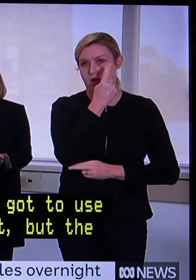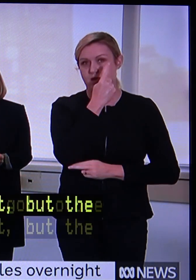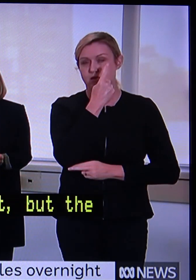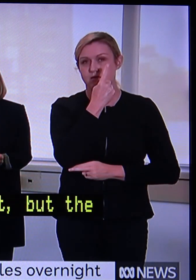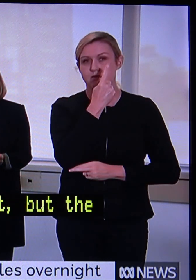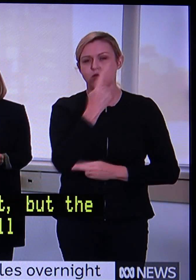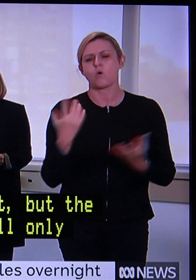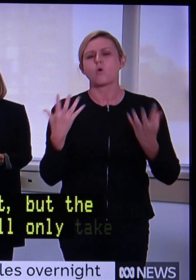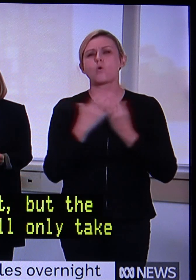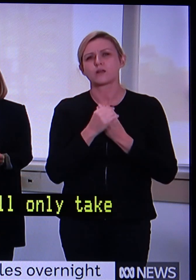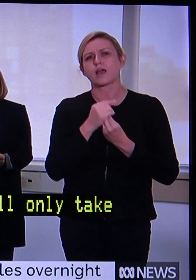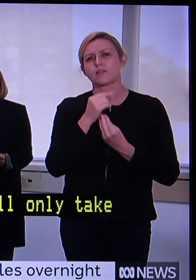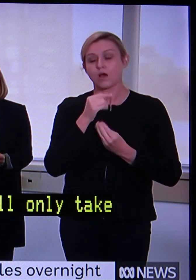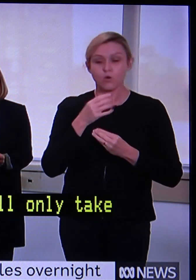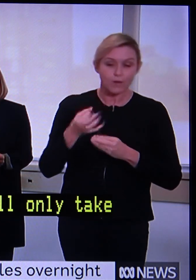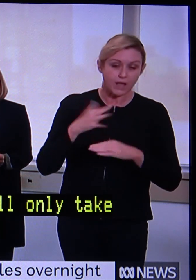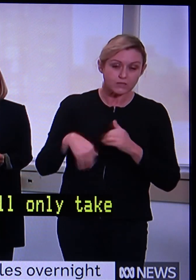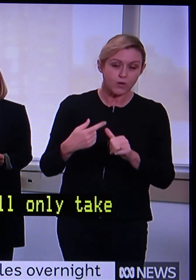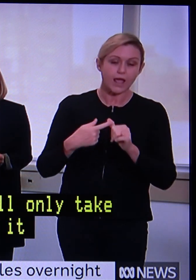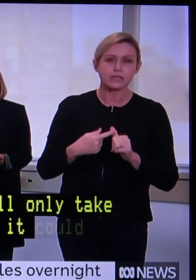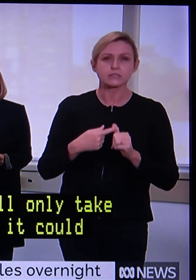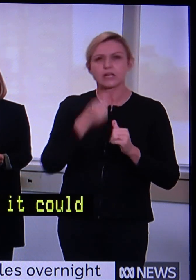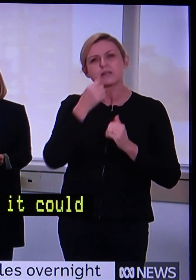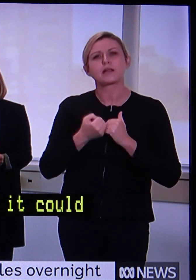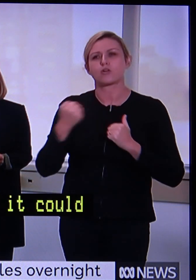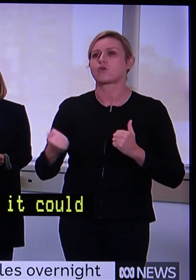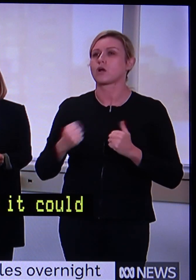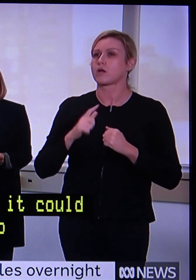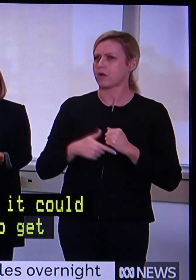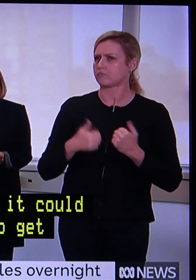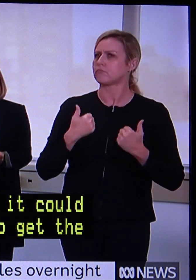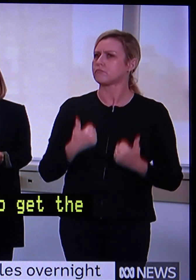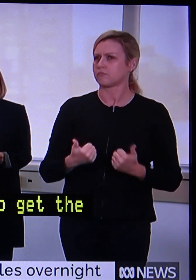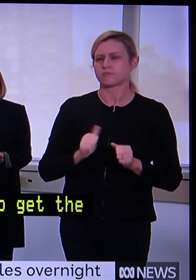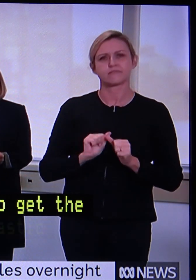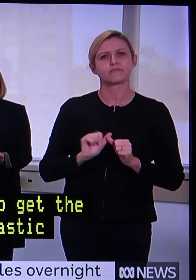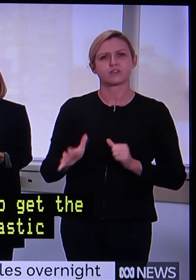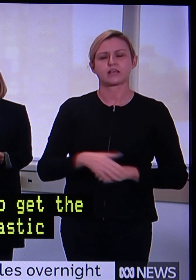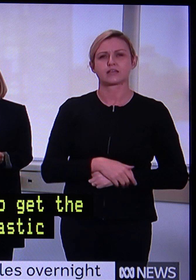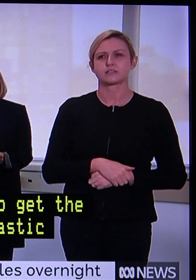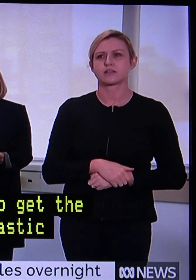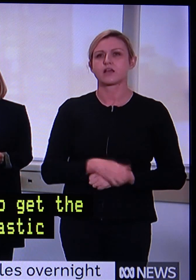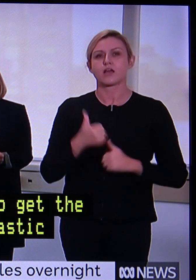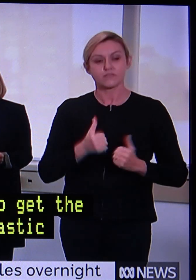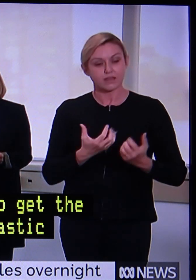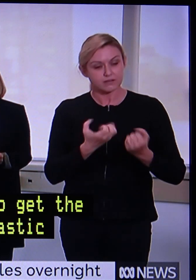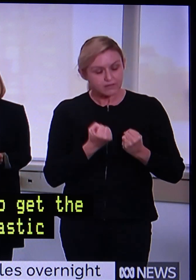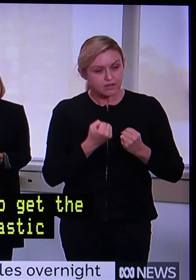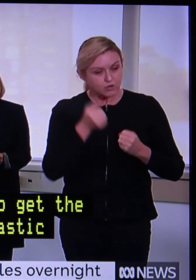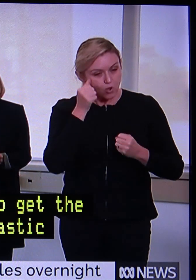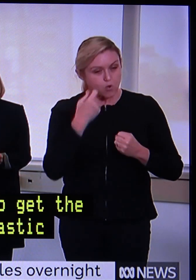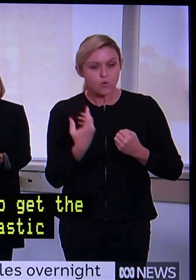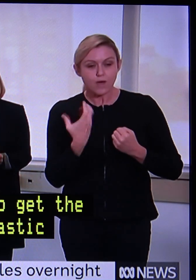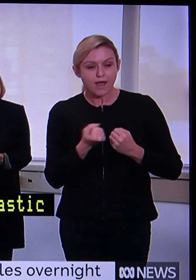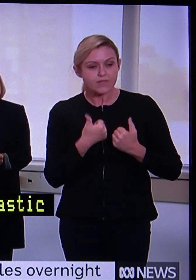take a few hours to get the result. But that's fantastic because it means that we can then do that tracing. We can get on